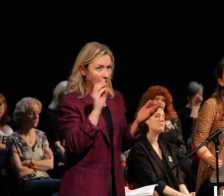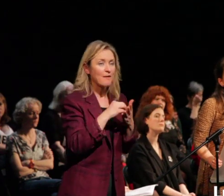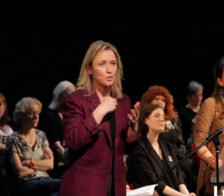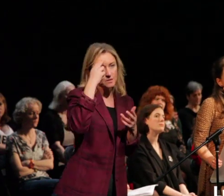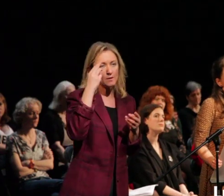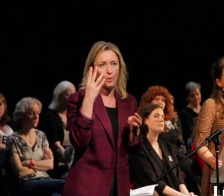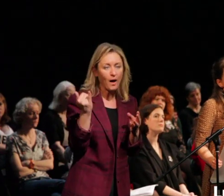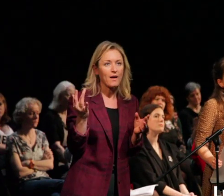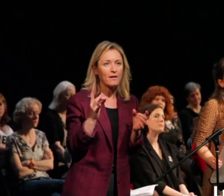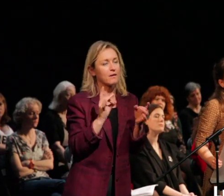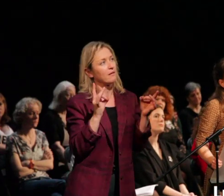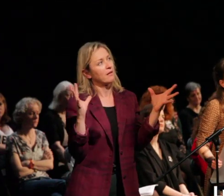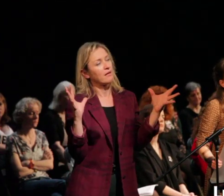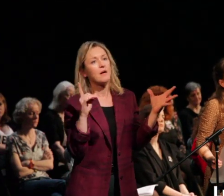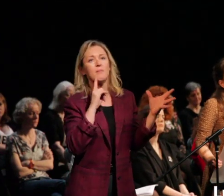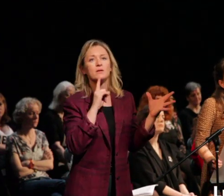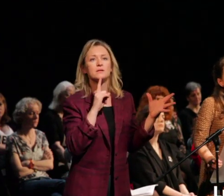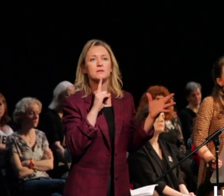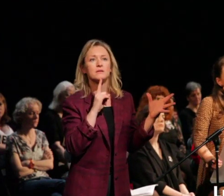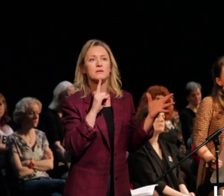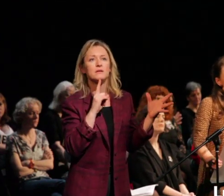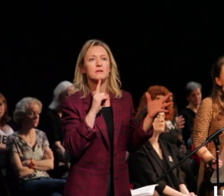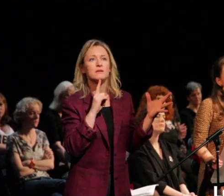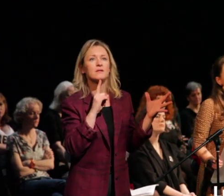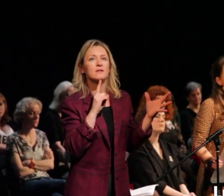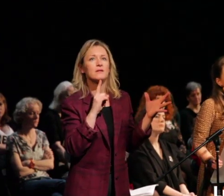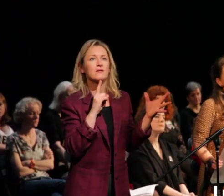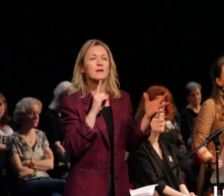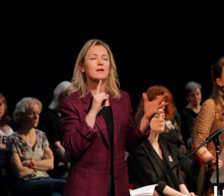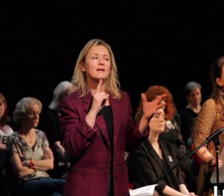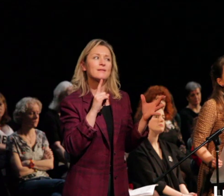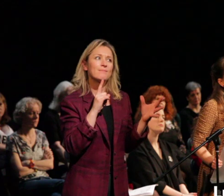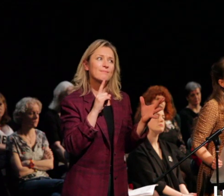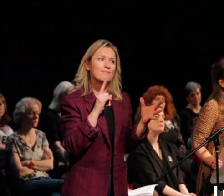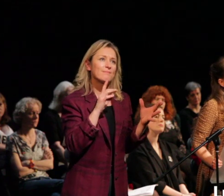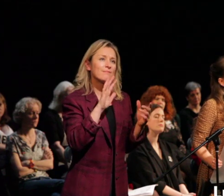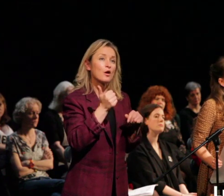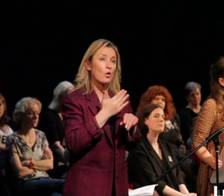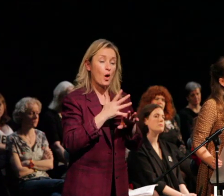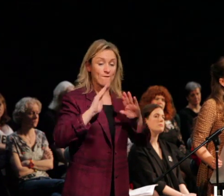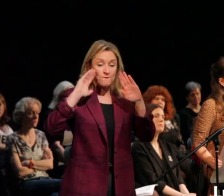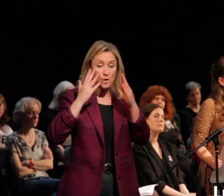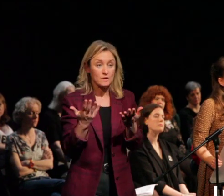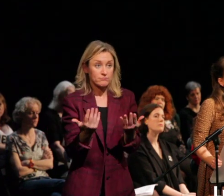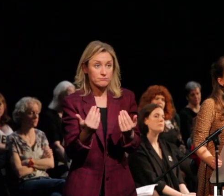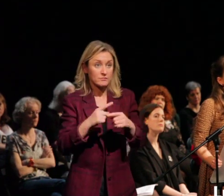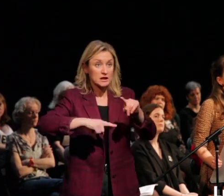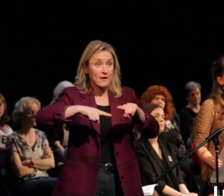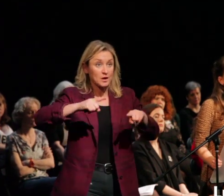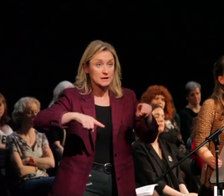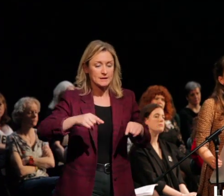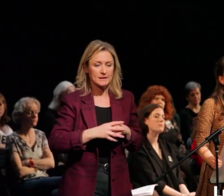is. But what almost never seemed to be happening with those works was that they never